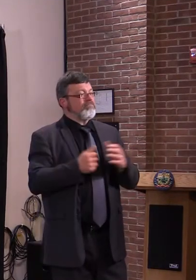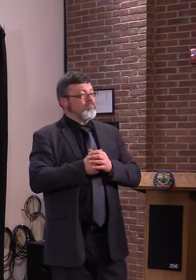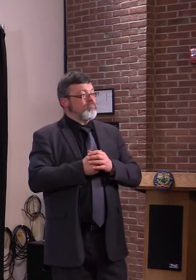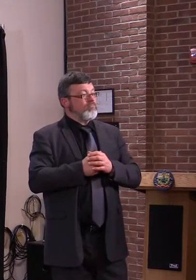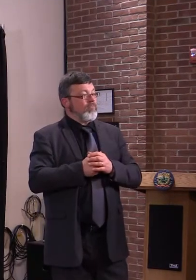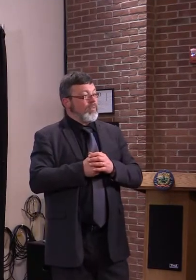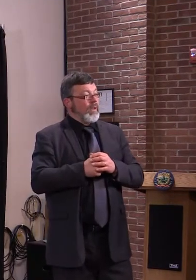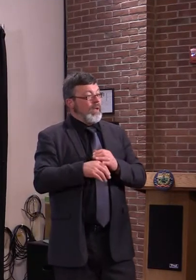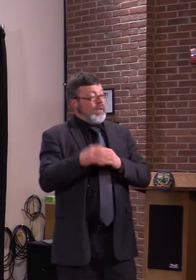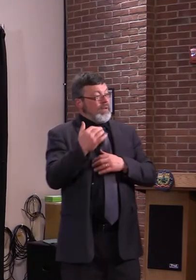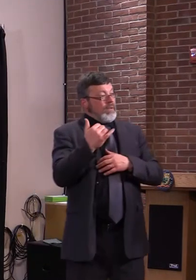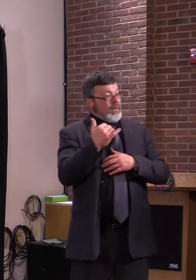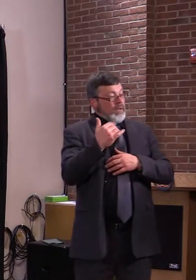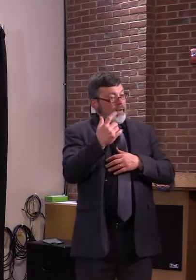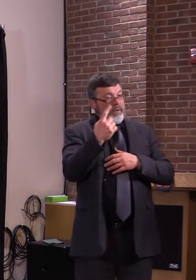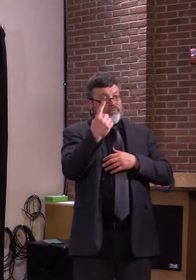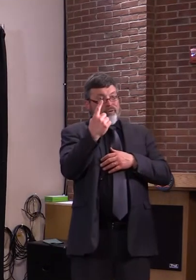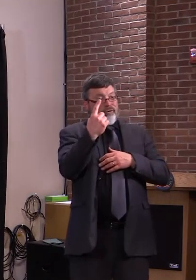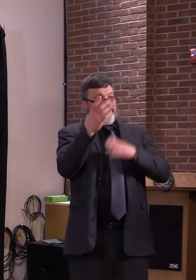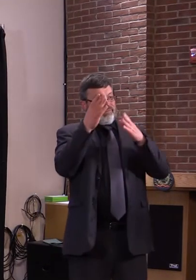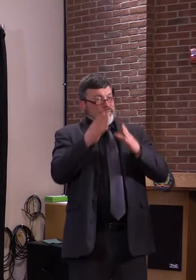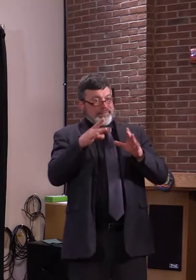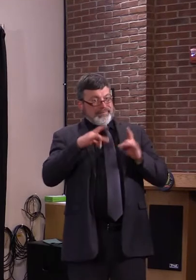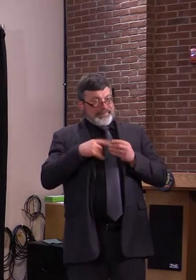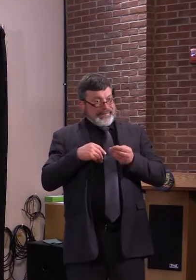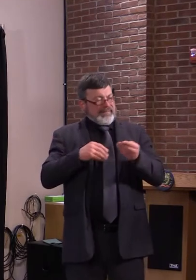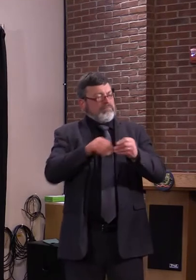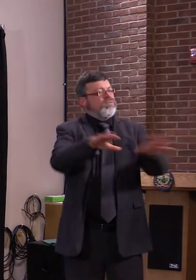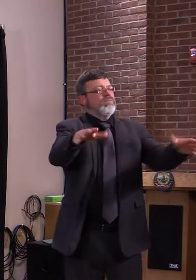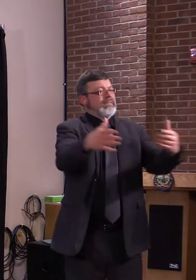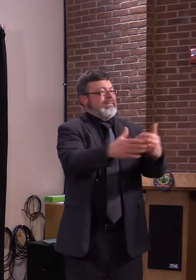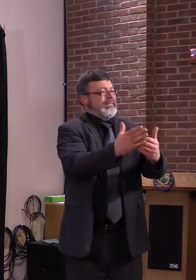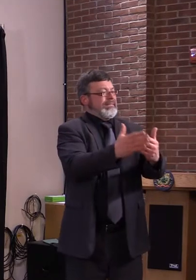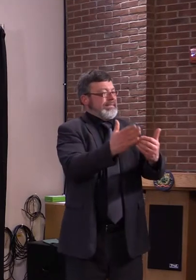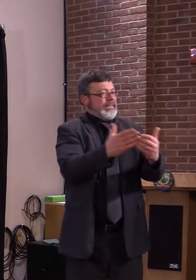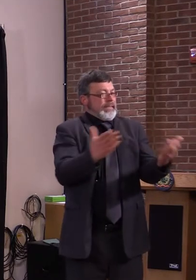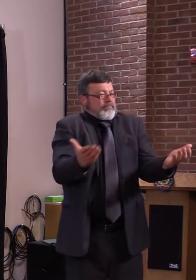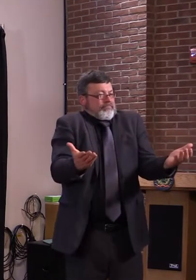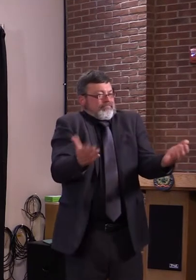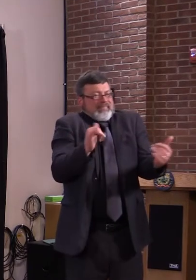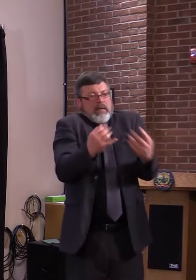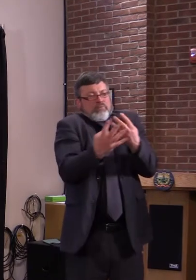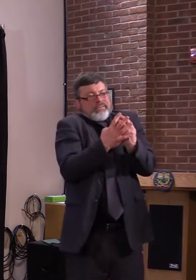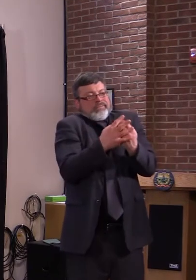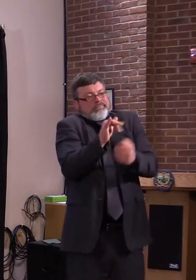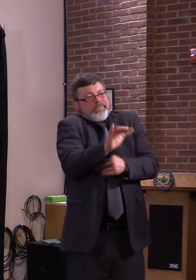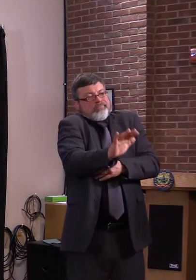centered in one congregate setting, it does go like wildfire.